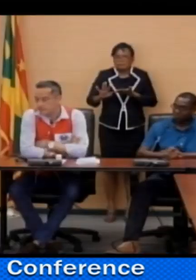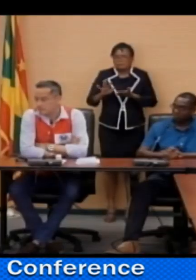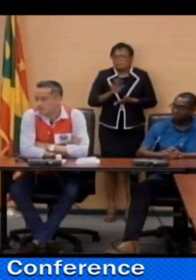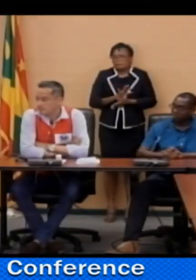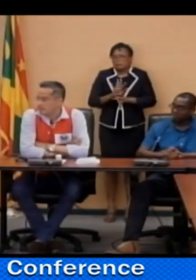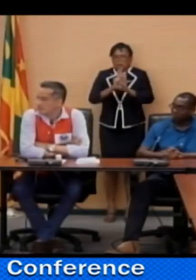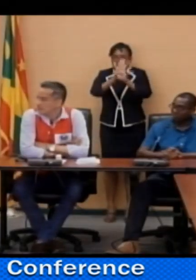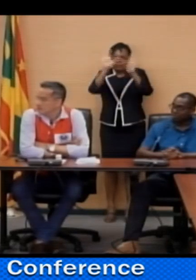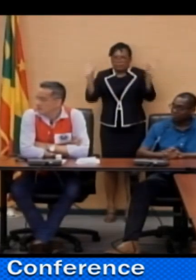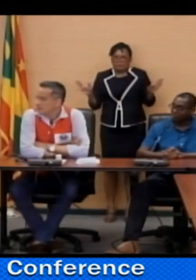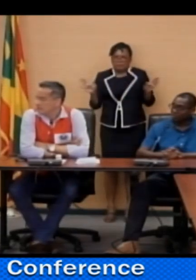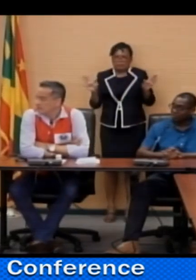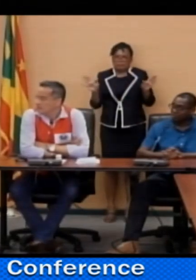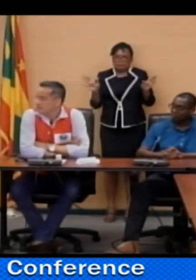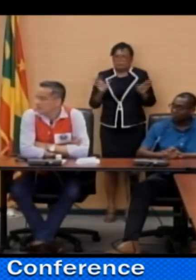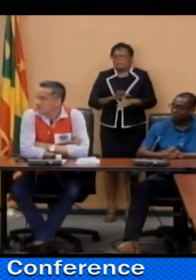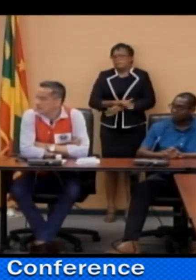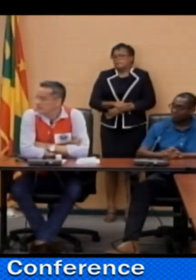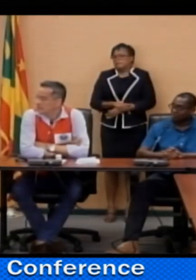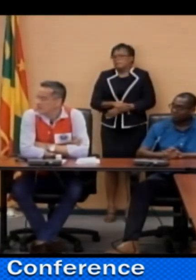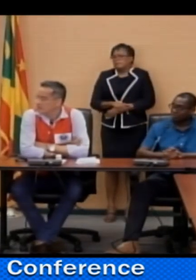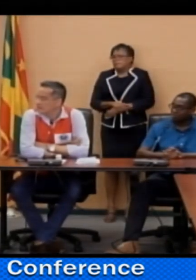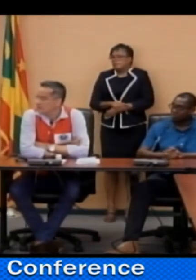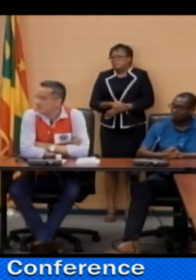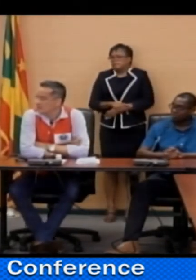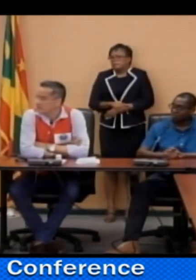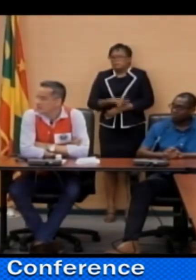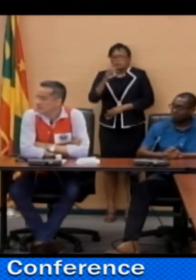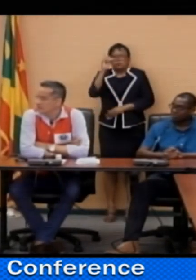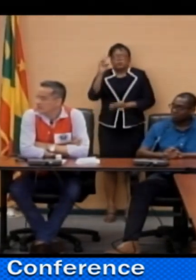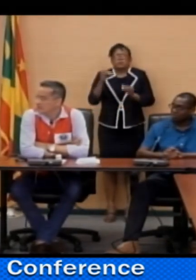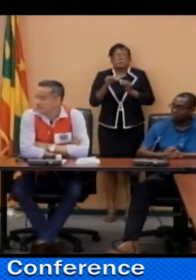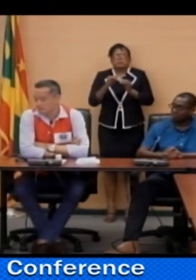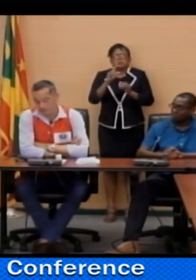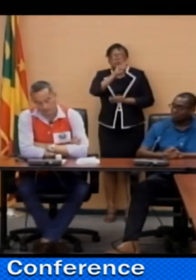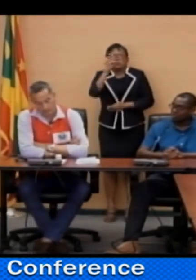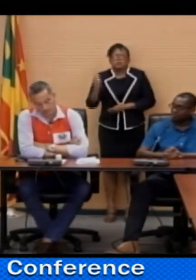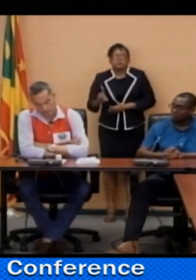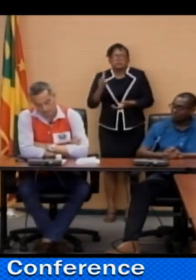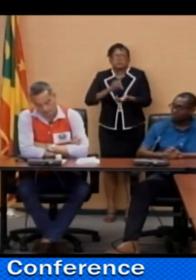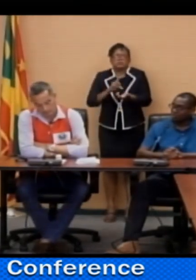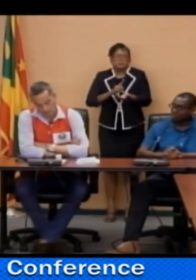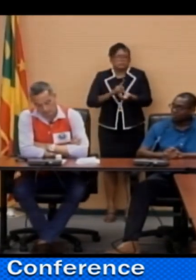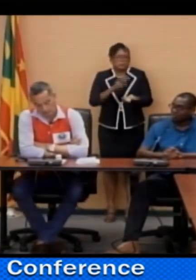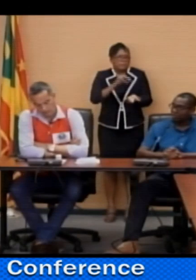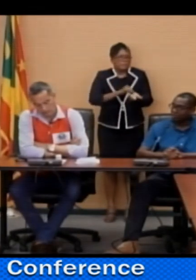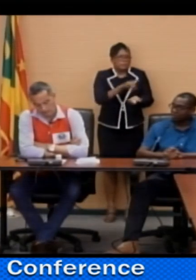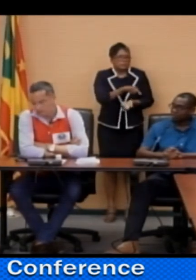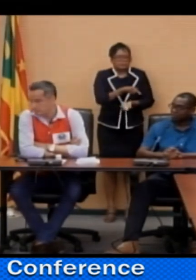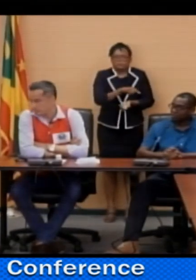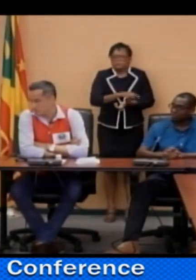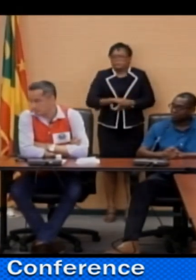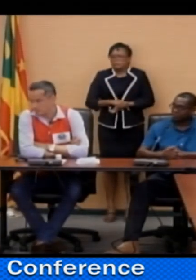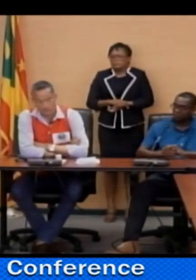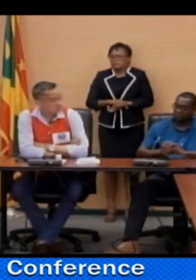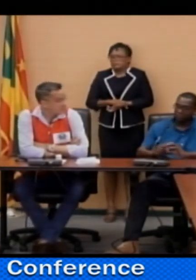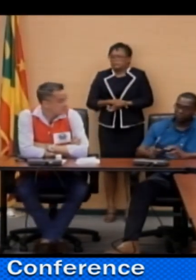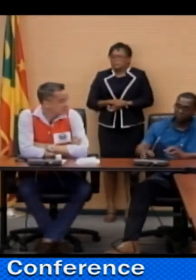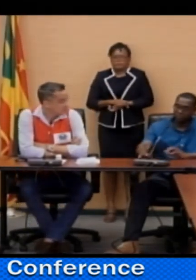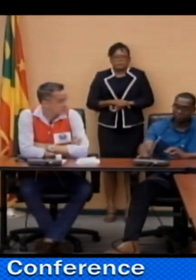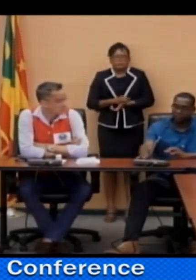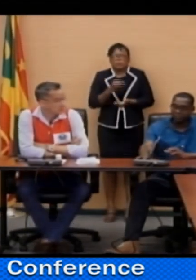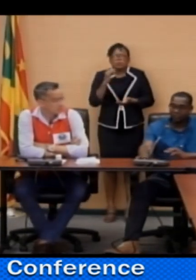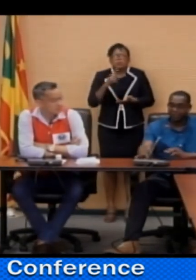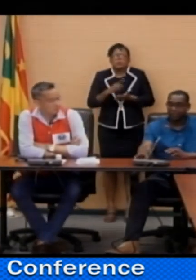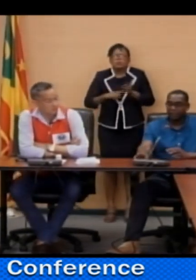All right, so we need to wrap this up. I need to just ask one quick question of Dr. Martin. Babies exhibiting the symptoms, would it be the same? What should we look